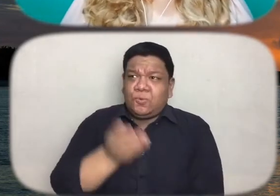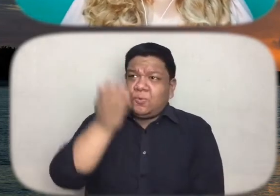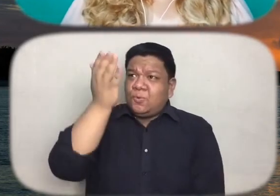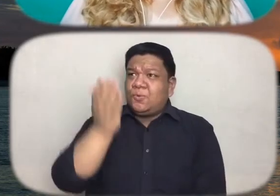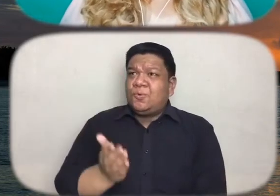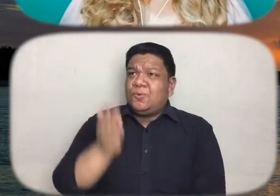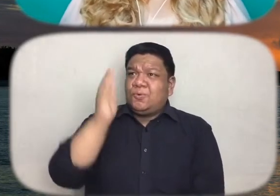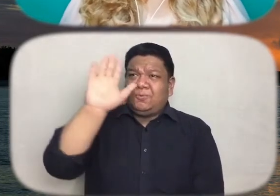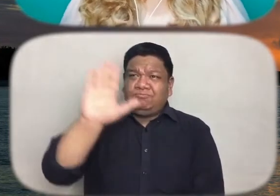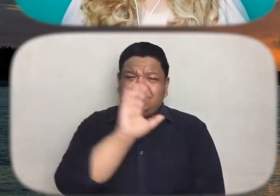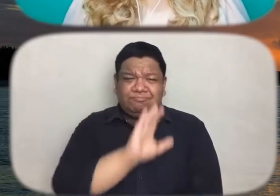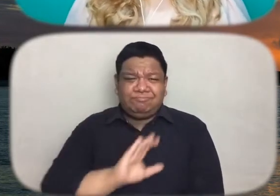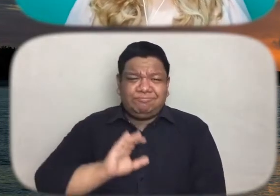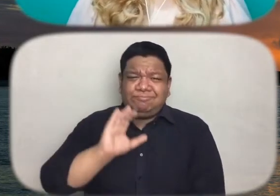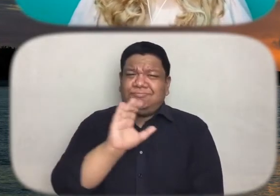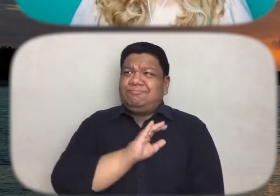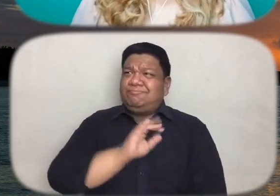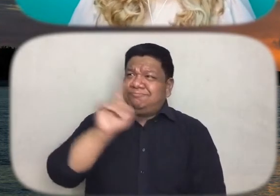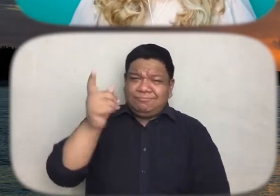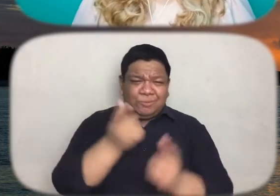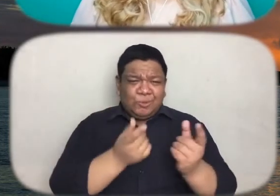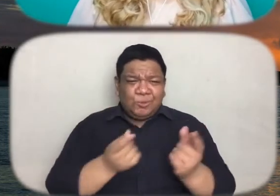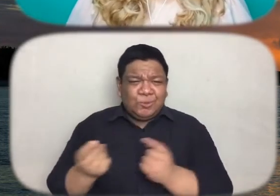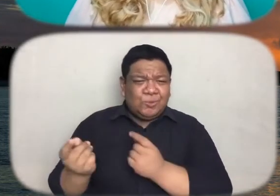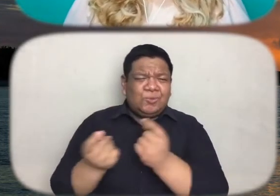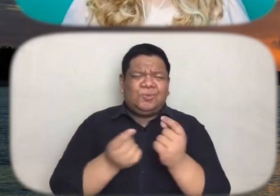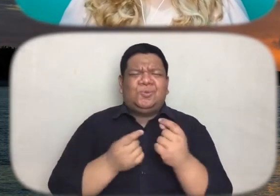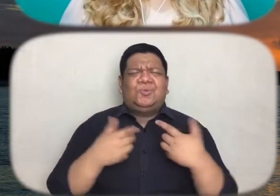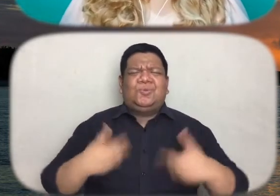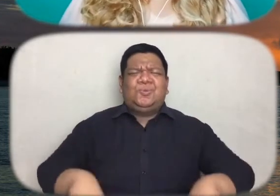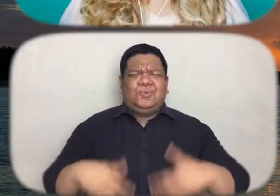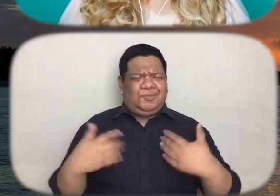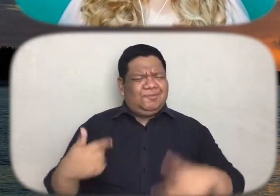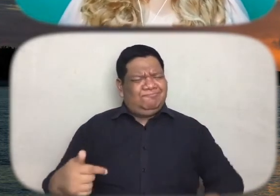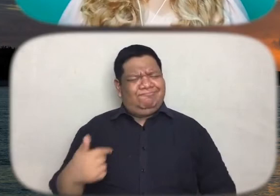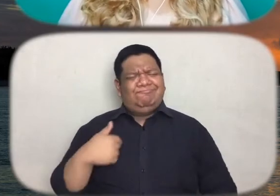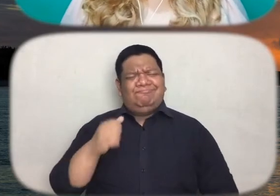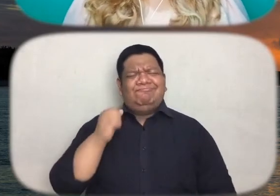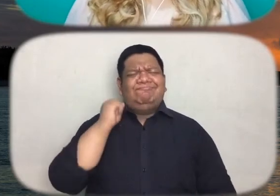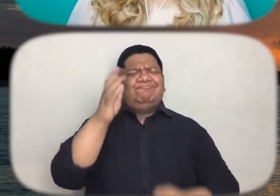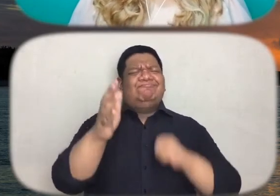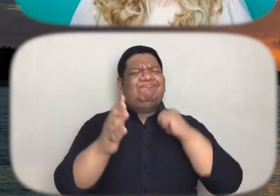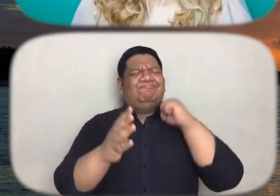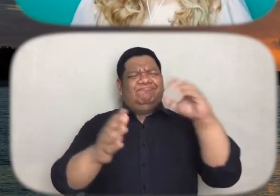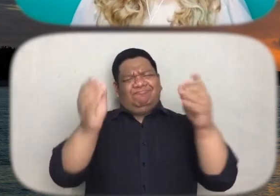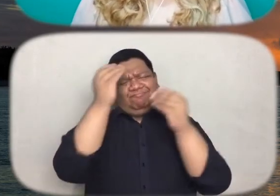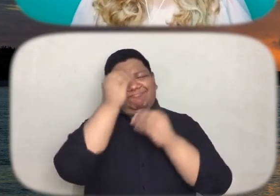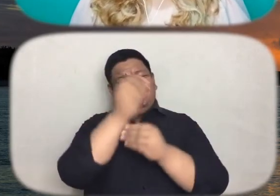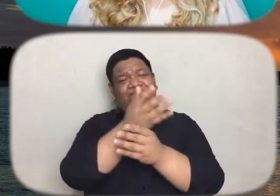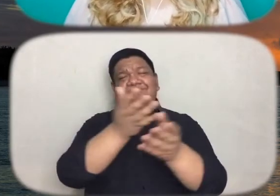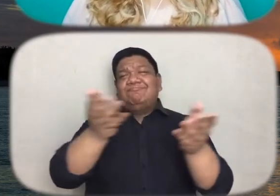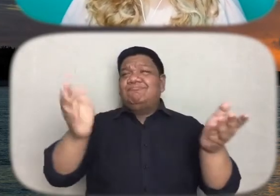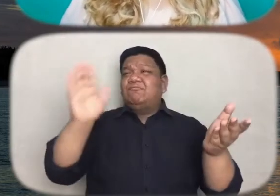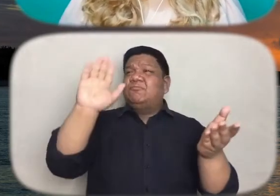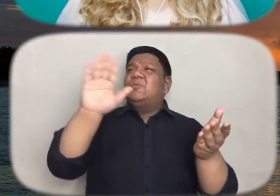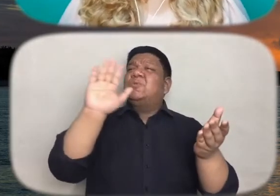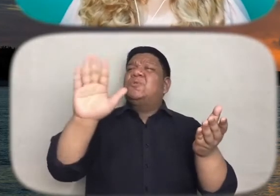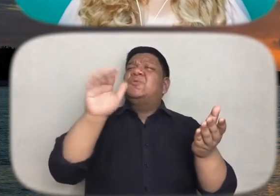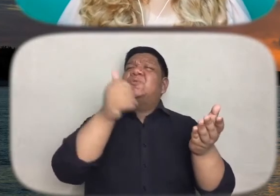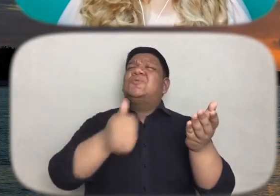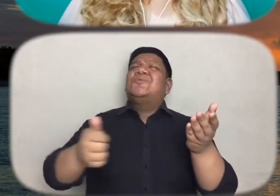Because of who you are, I will lift my voice and